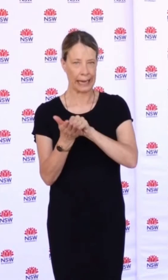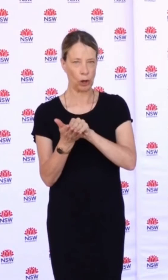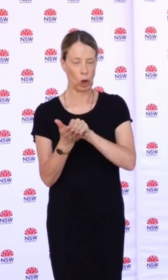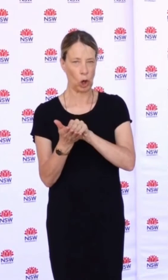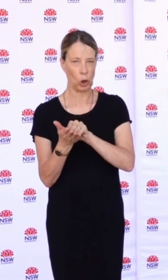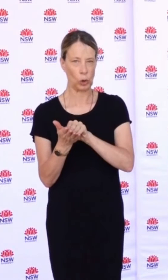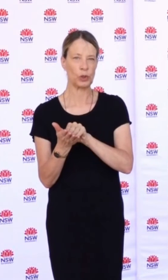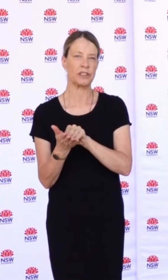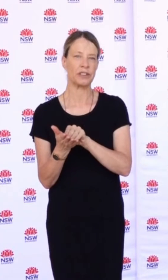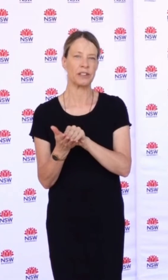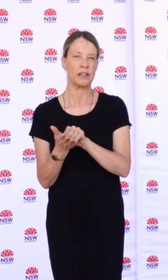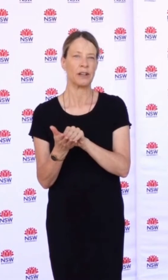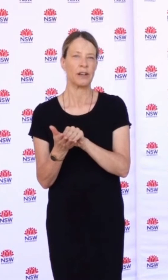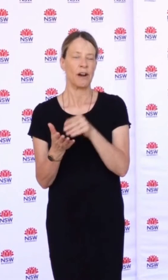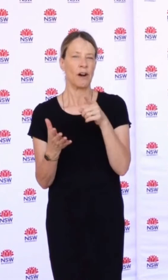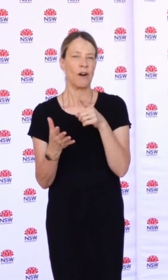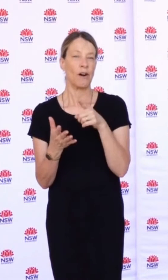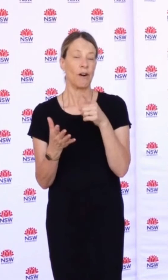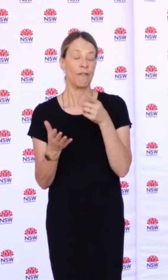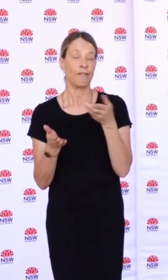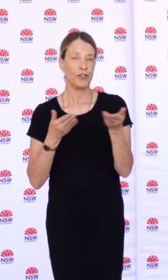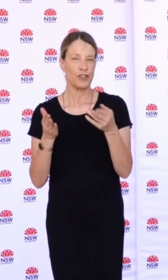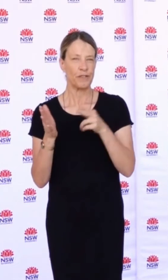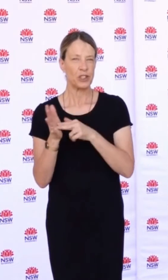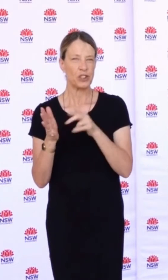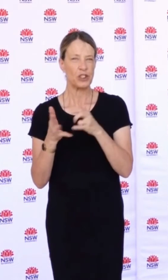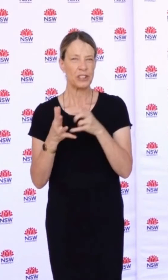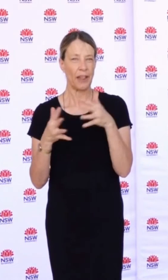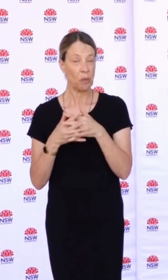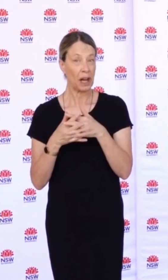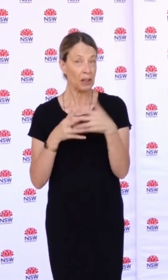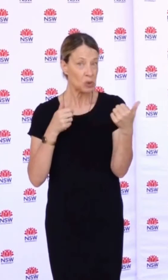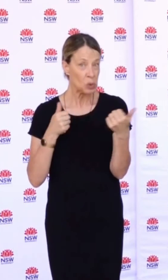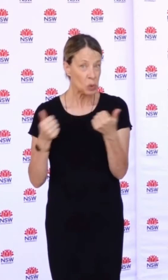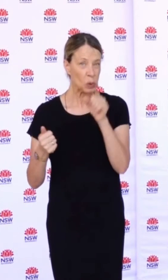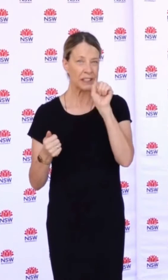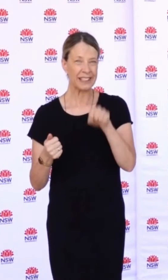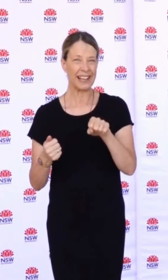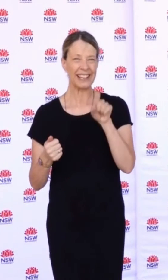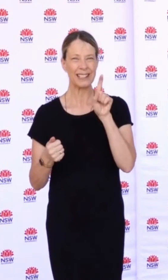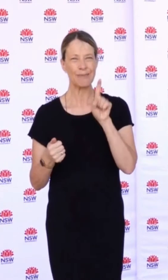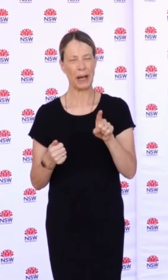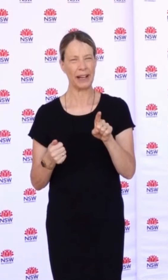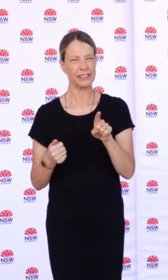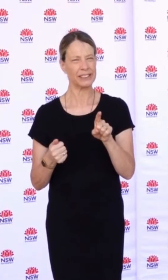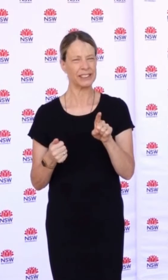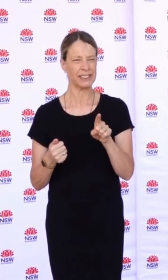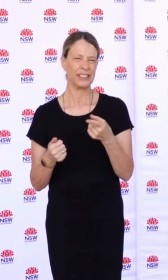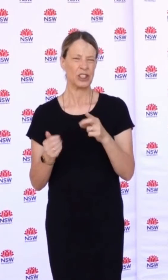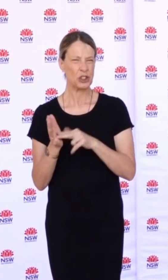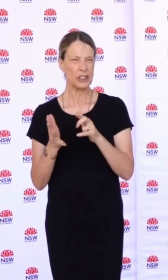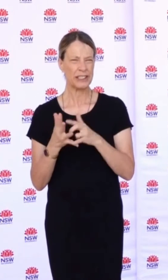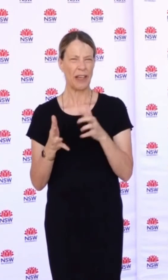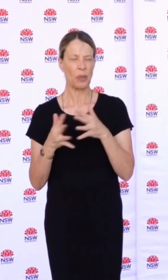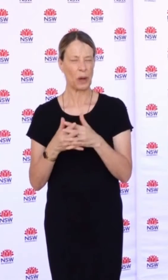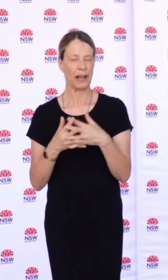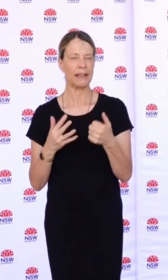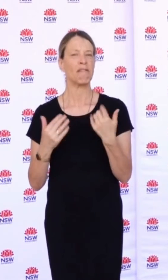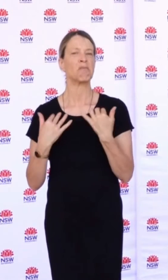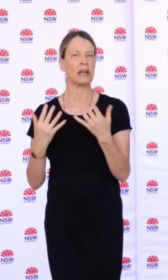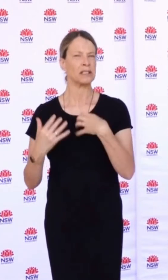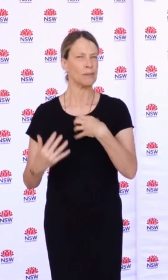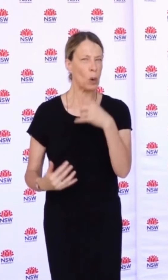So we've had, of those 18 in total, we've had 5 from South